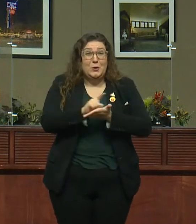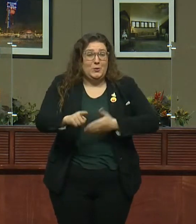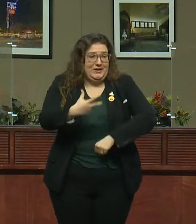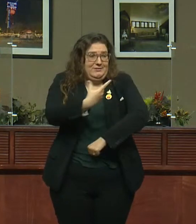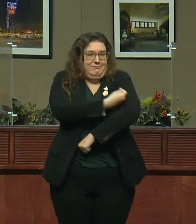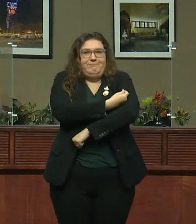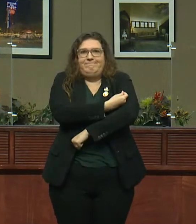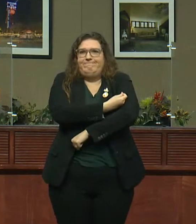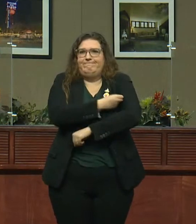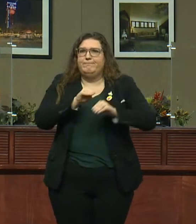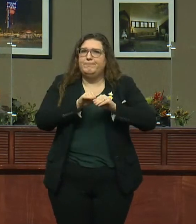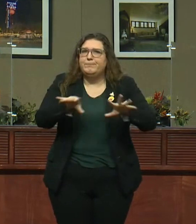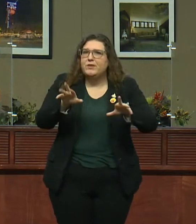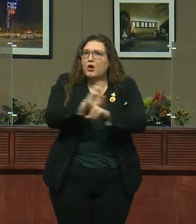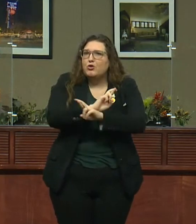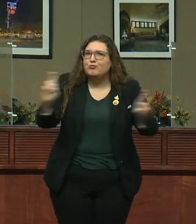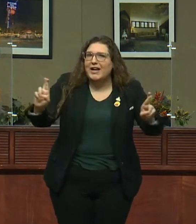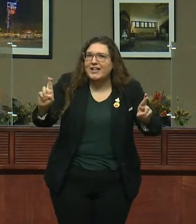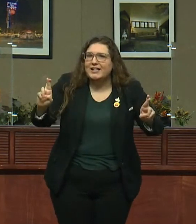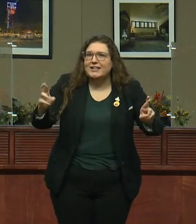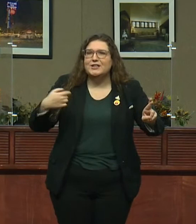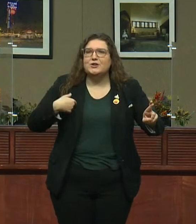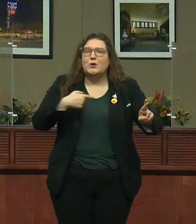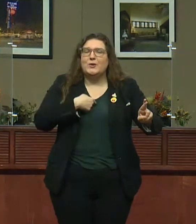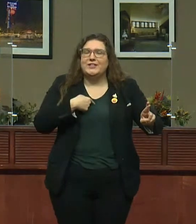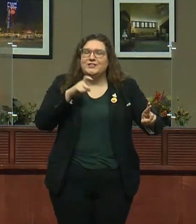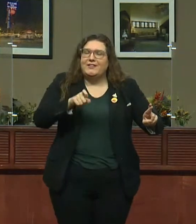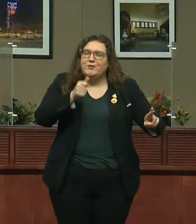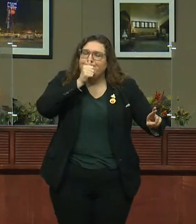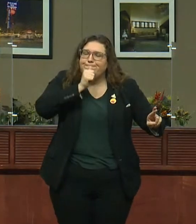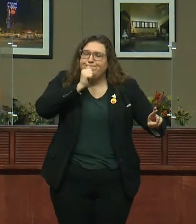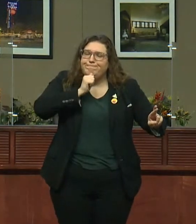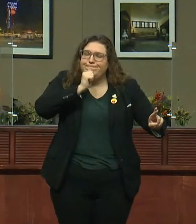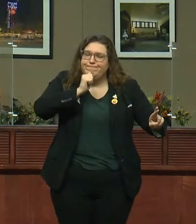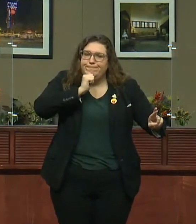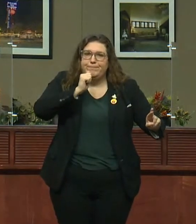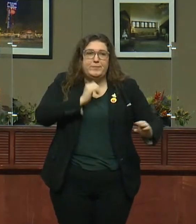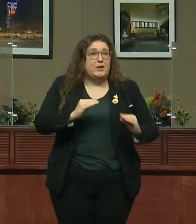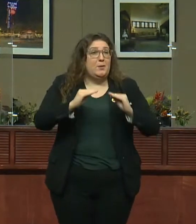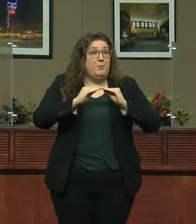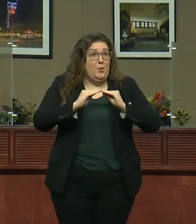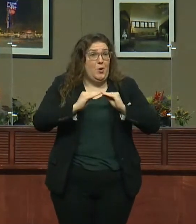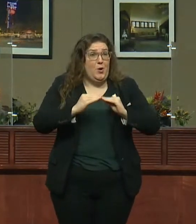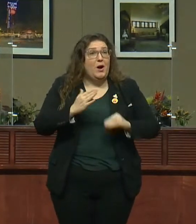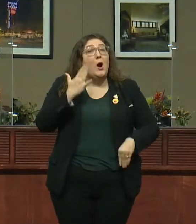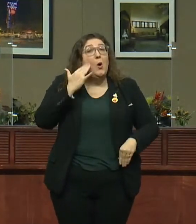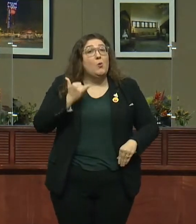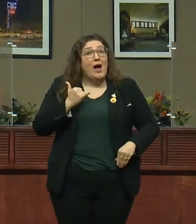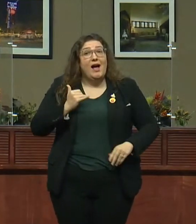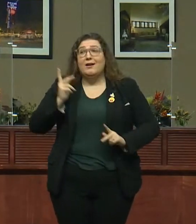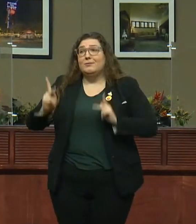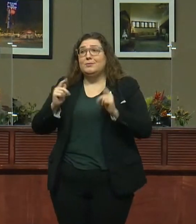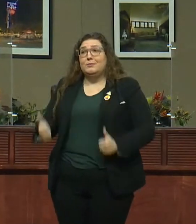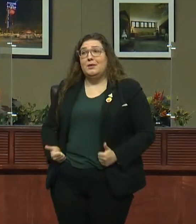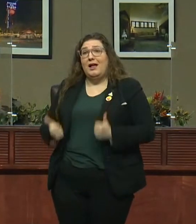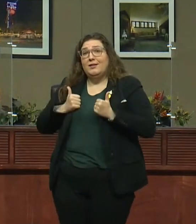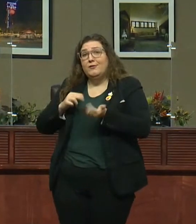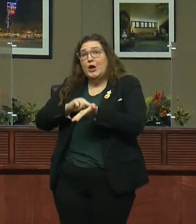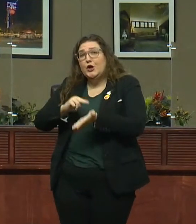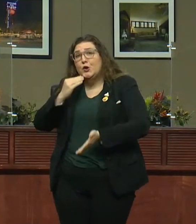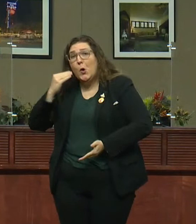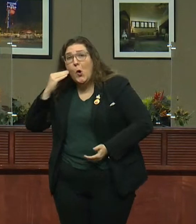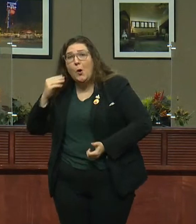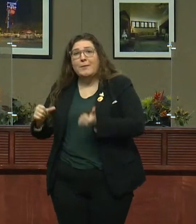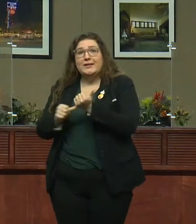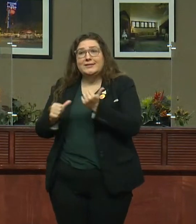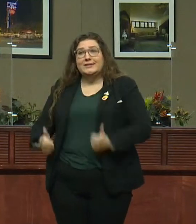that we have to do is a little bit more of a stretch to protect people who are in assisted living facilities. And I'm going